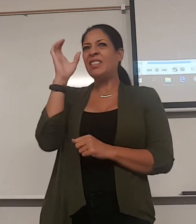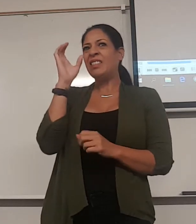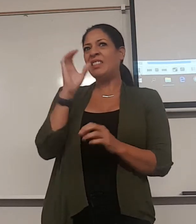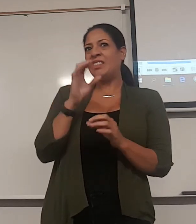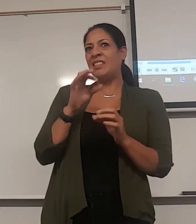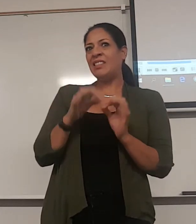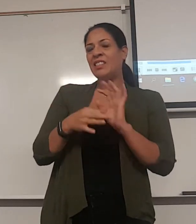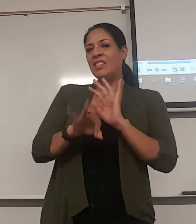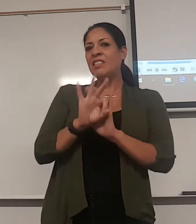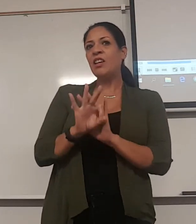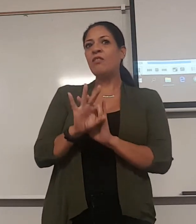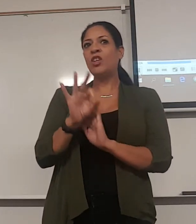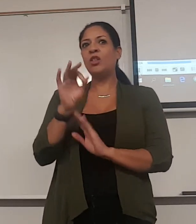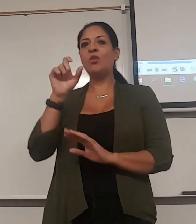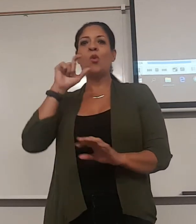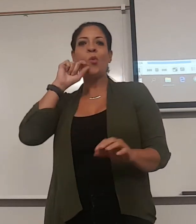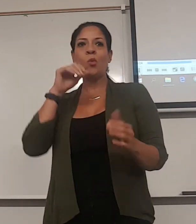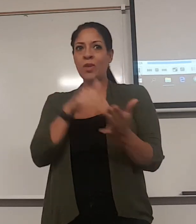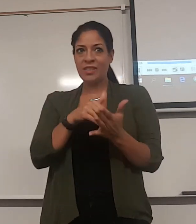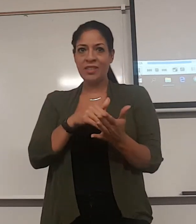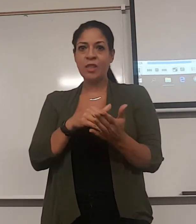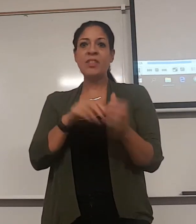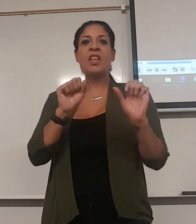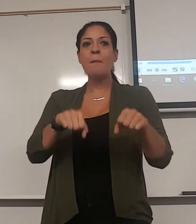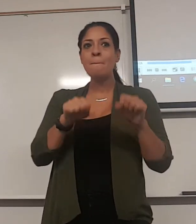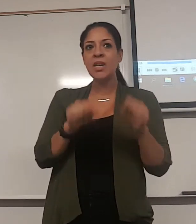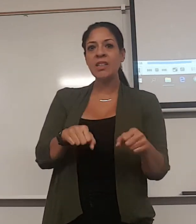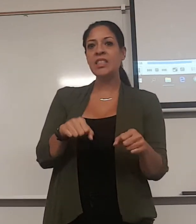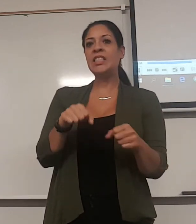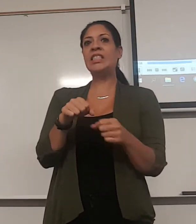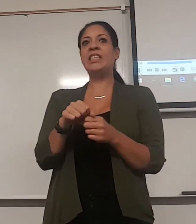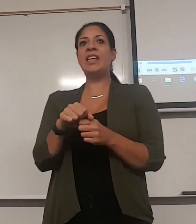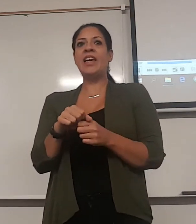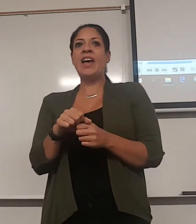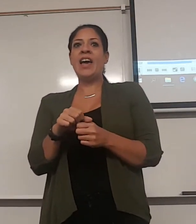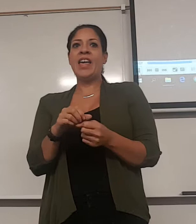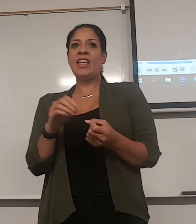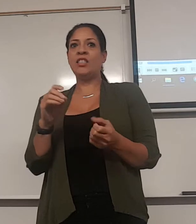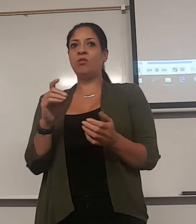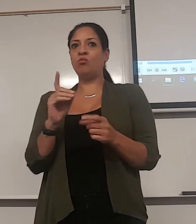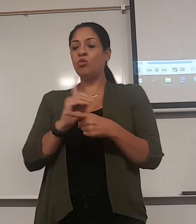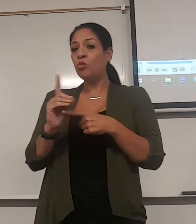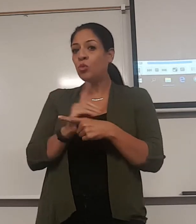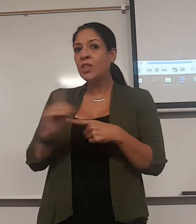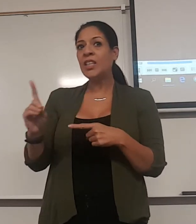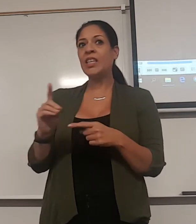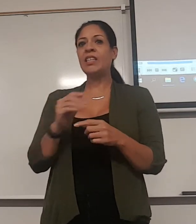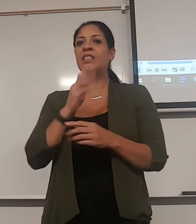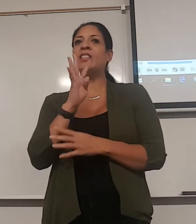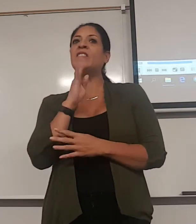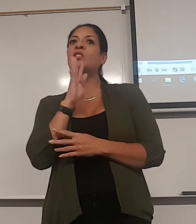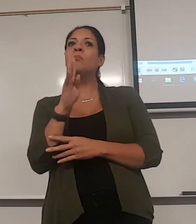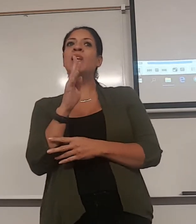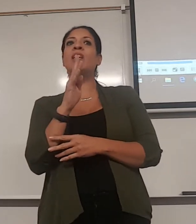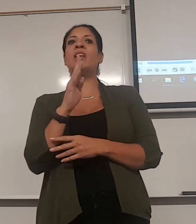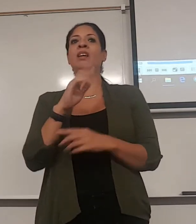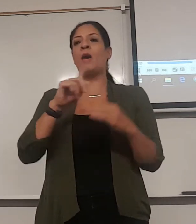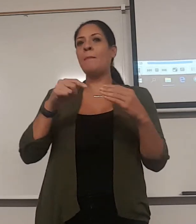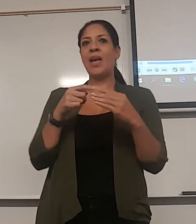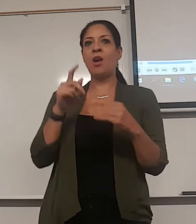to recognize their ability and duty to speak out against racism as it exists today. As community